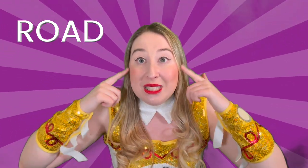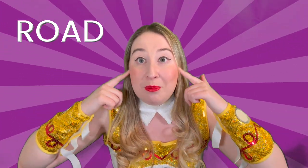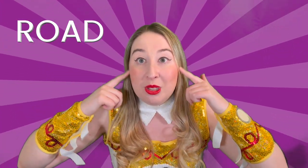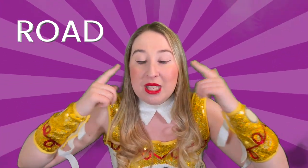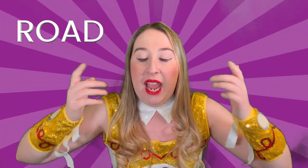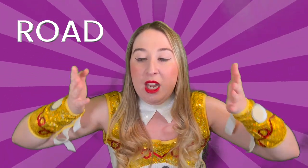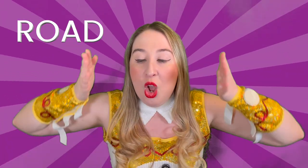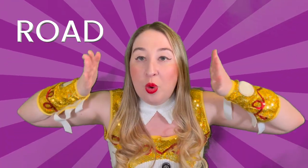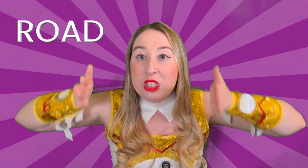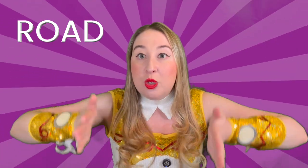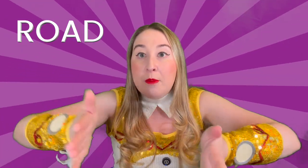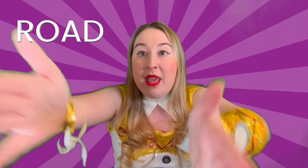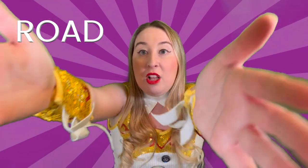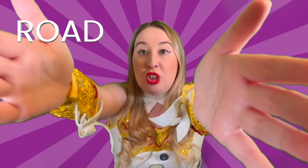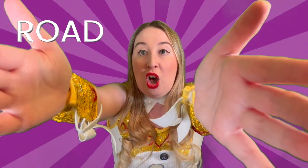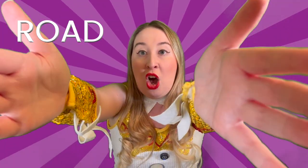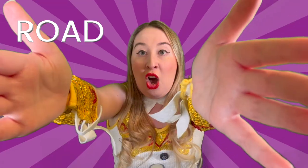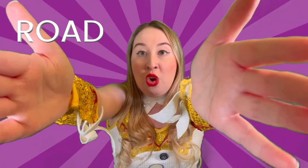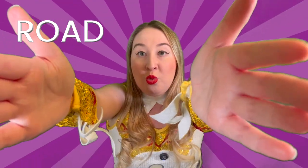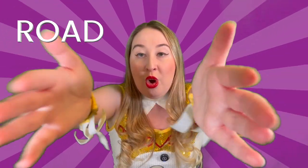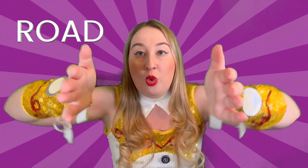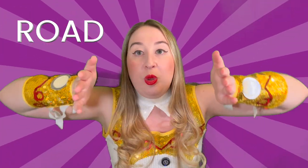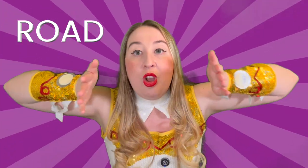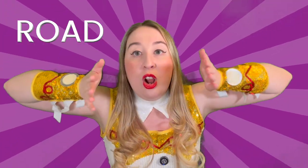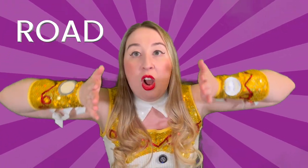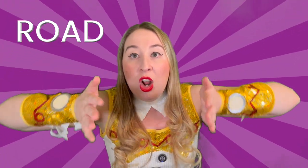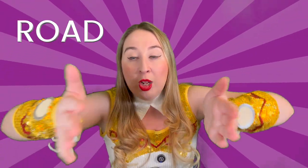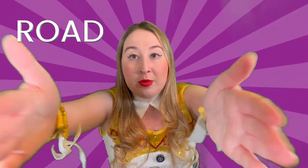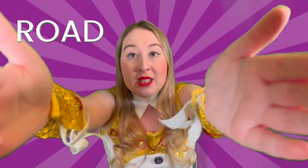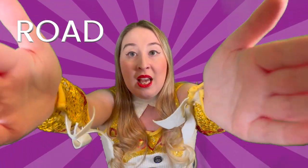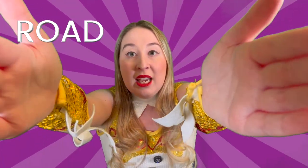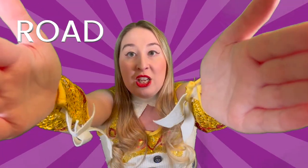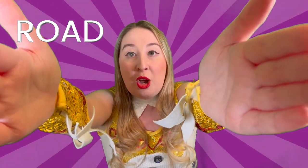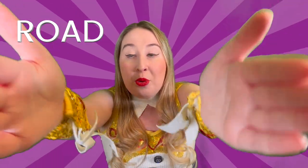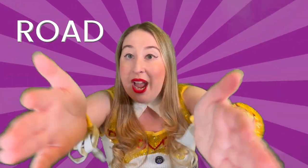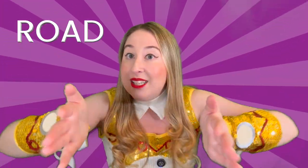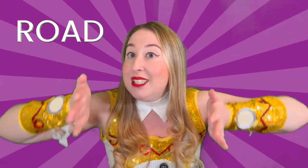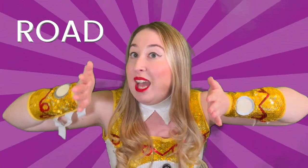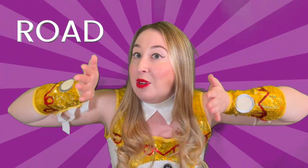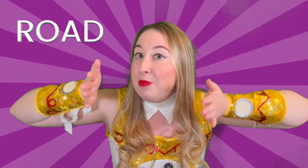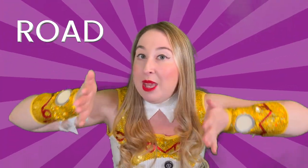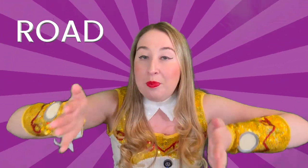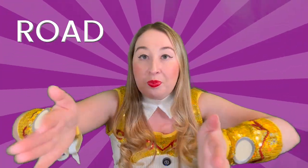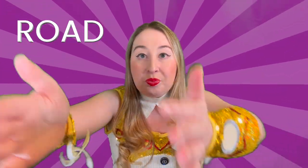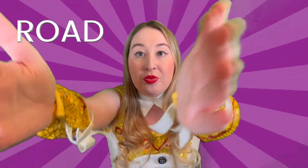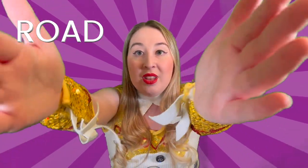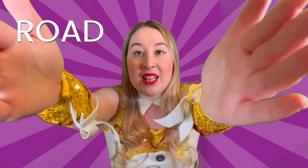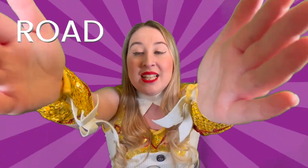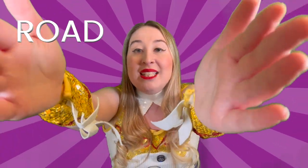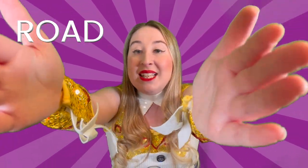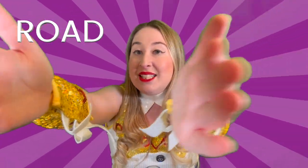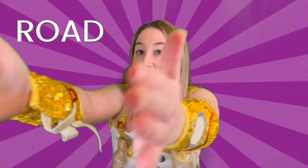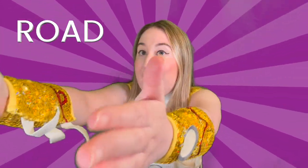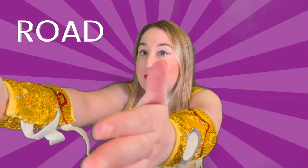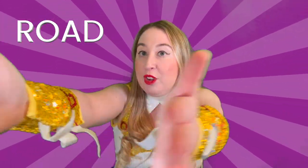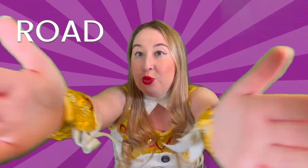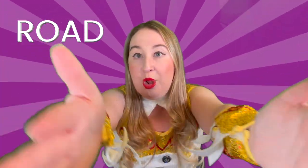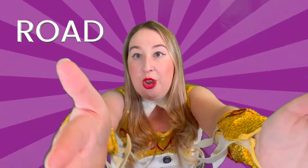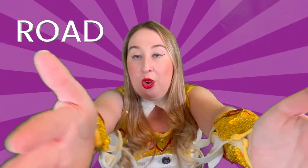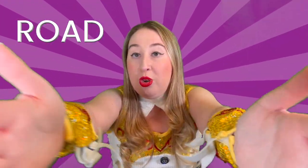simple sign. We're just going to make a long road with our arms. Can y'all practice that with me? This is the sign for road.